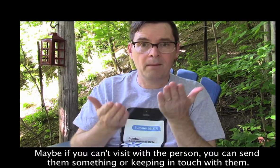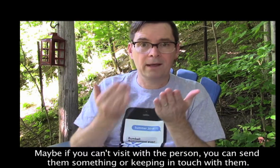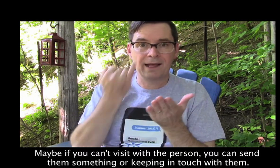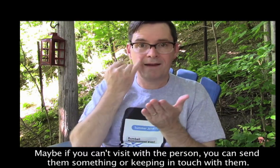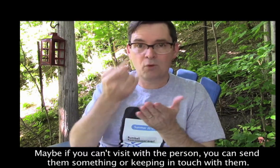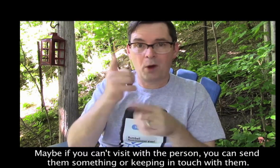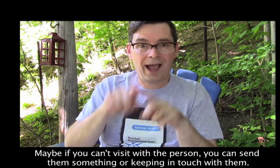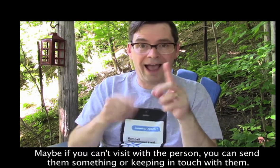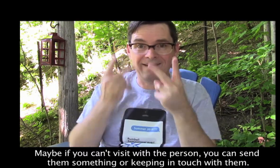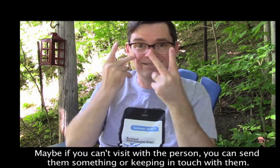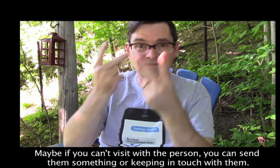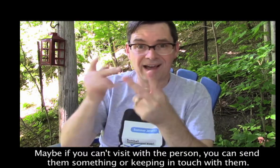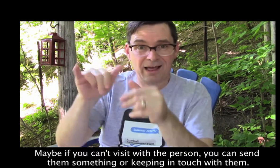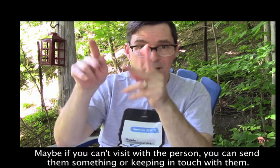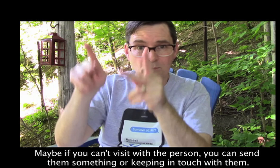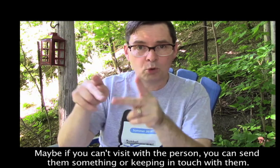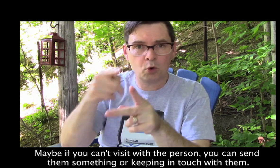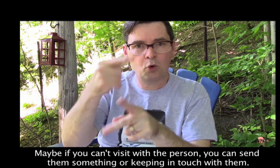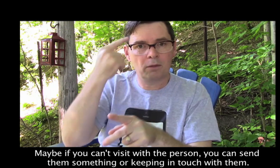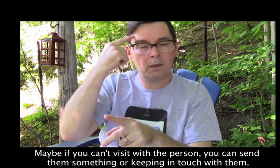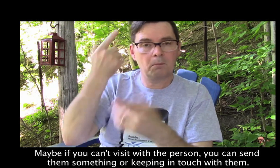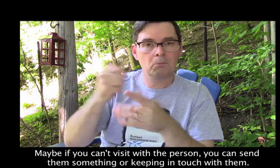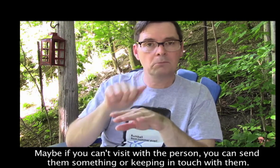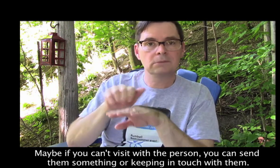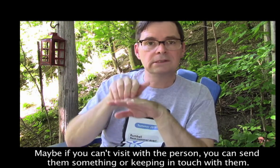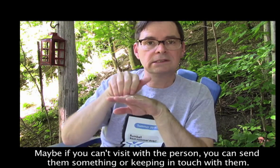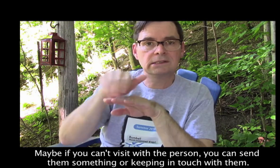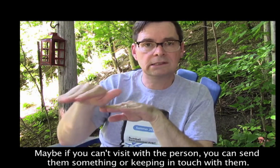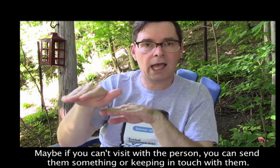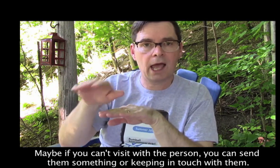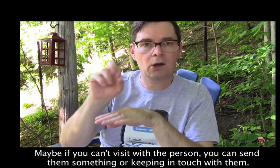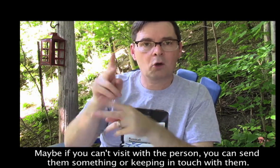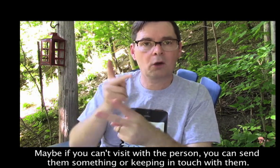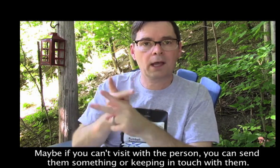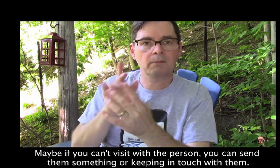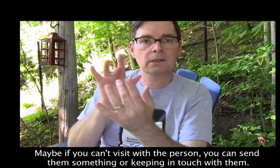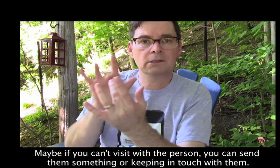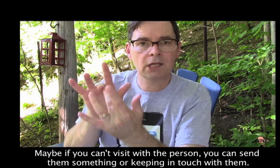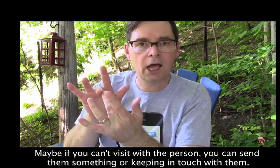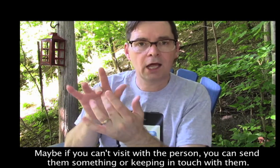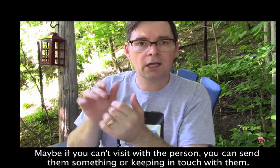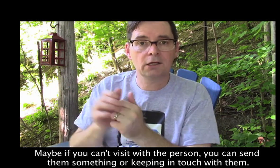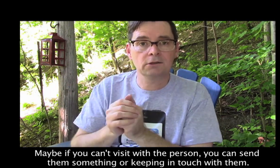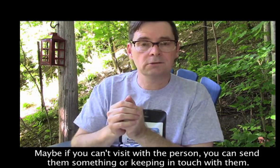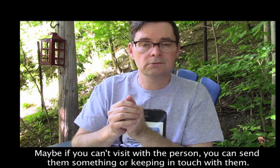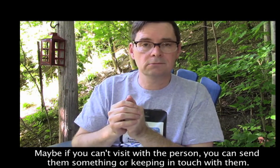Maybe if you can't visit that person, you could think of sending them or keeping in touch with them.